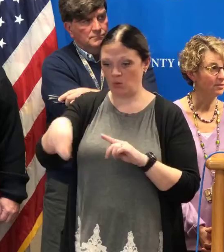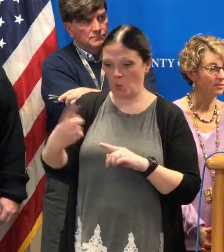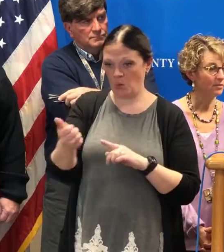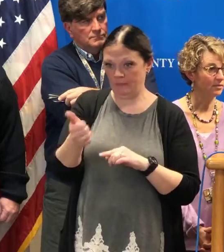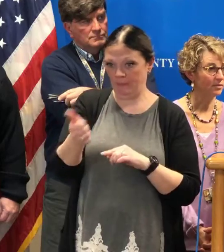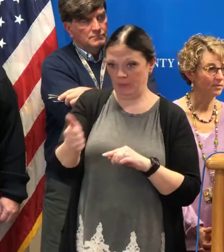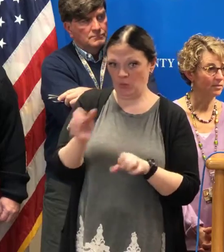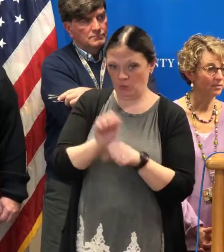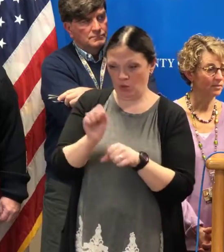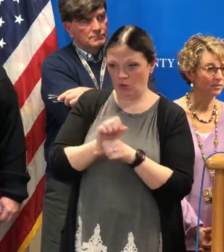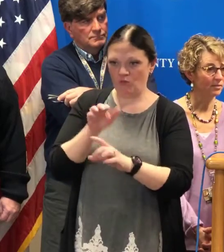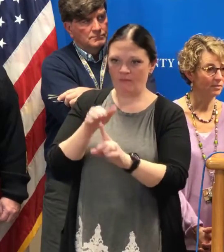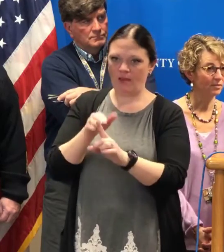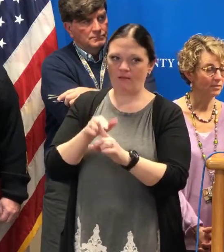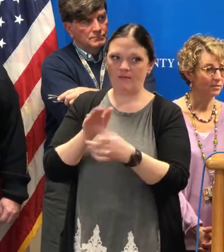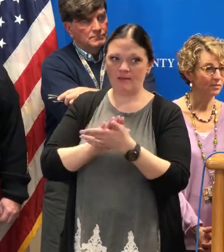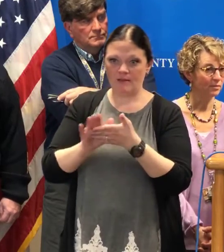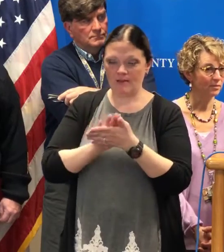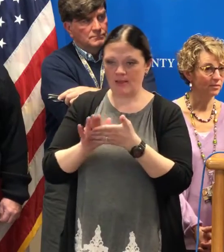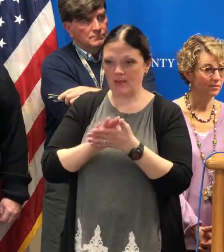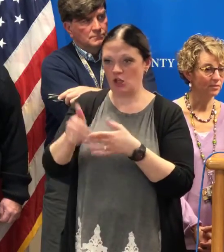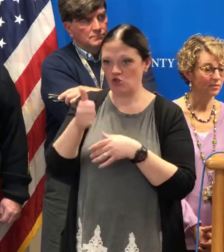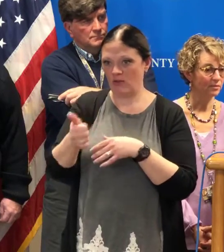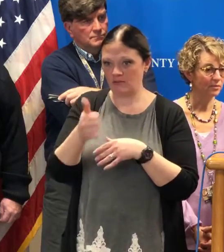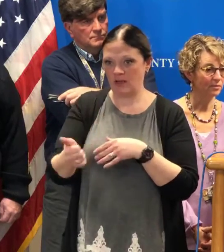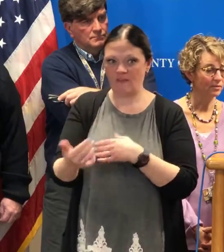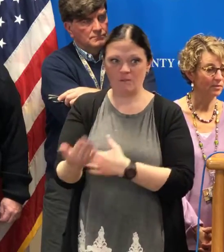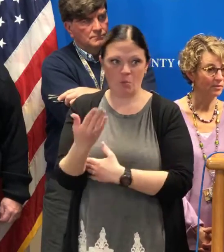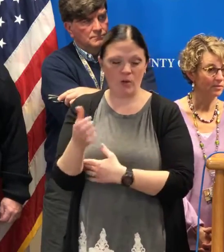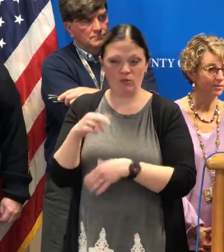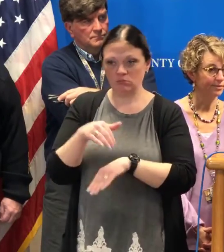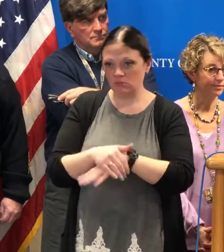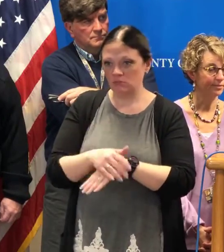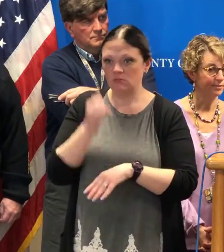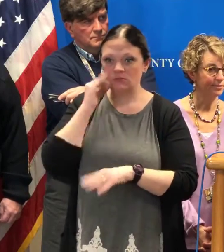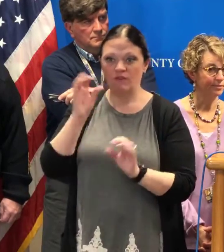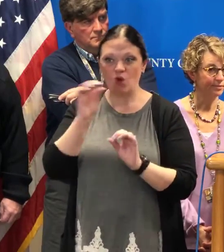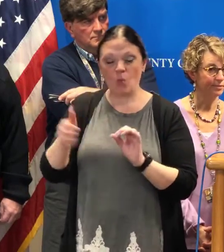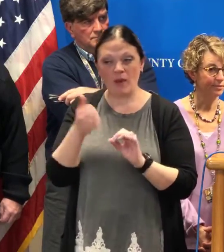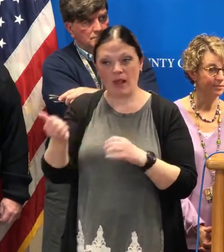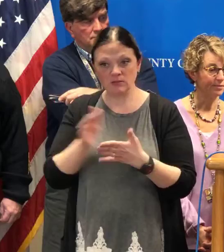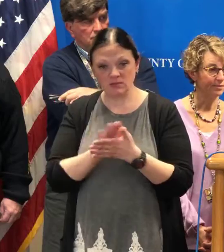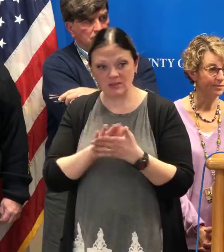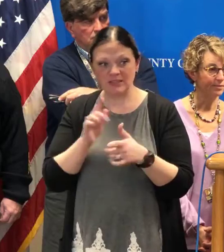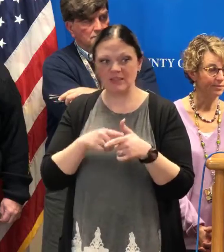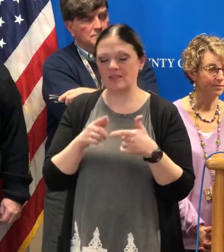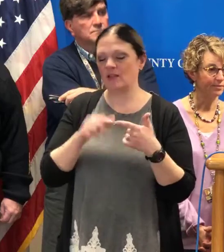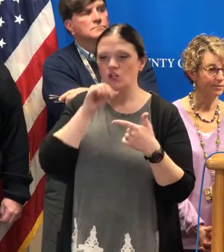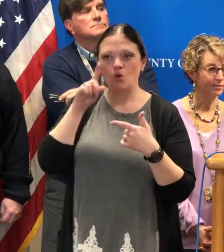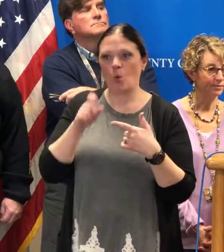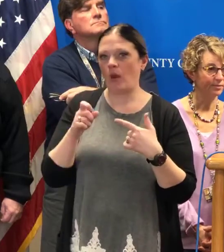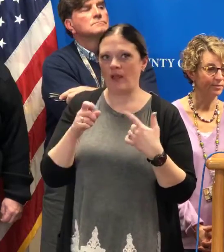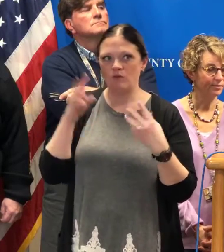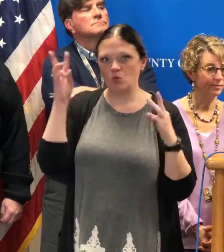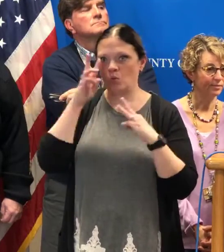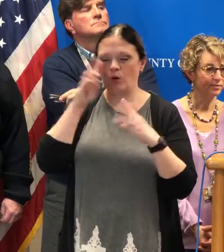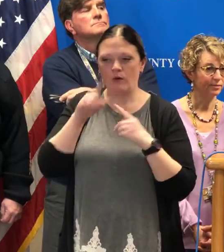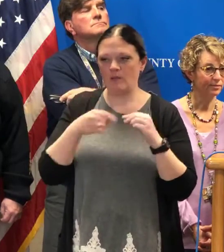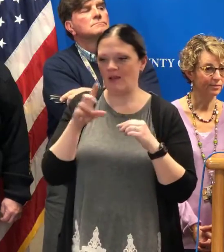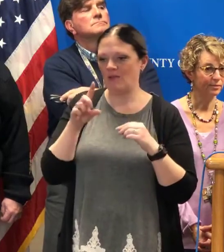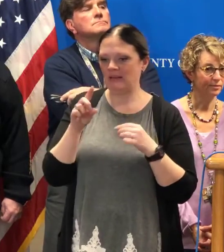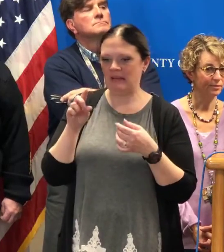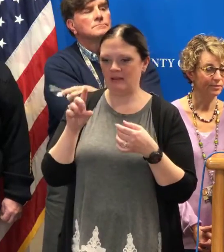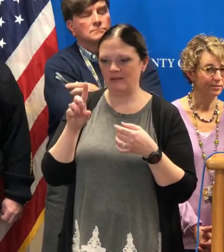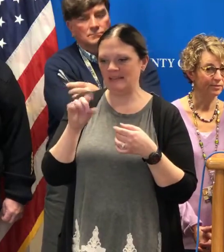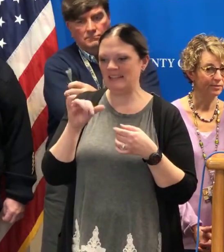we're reminding them, clean them in the morning, clean it yourself. But if no one else is using it, you shouldn't have to worry about getting disinfectant on your keyboard and things like